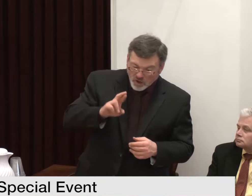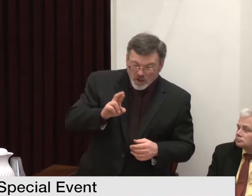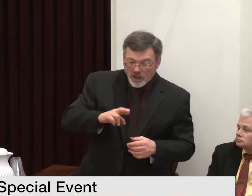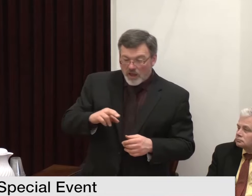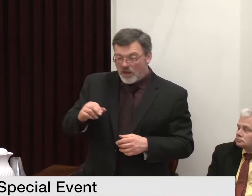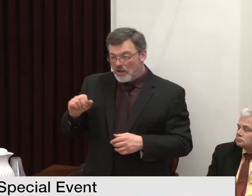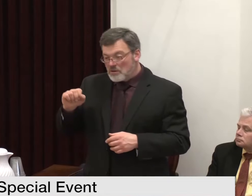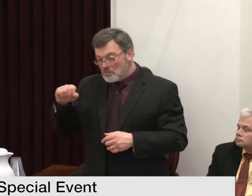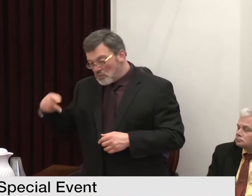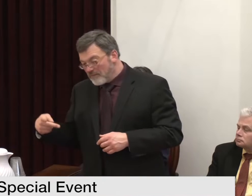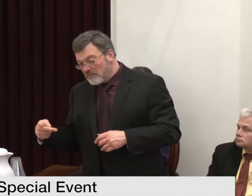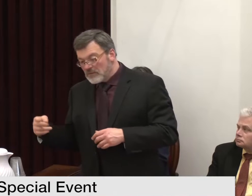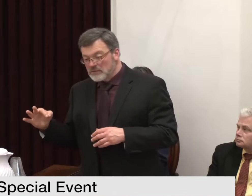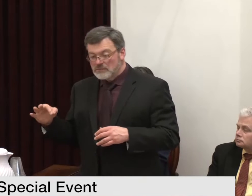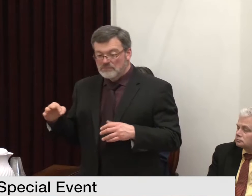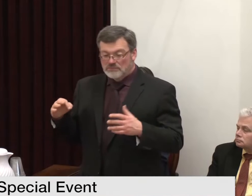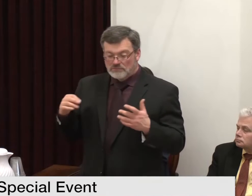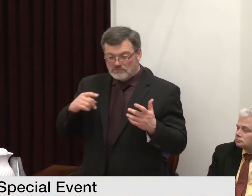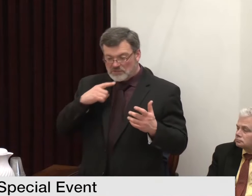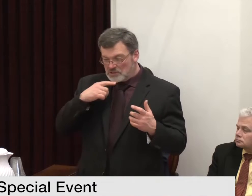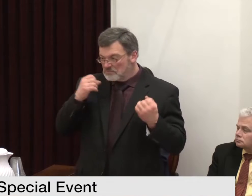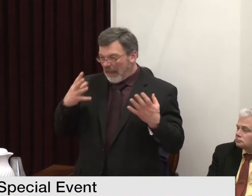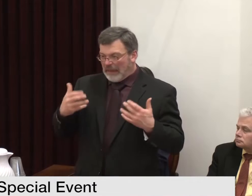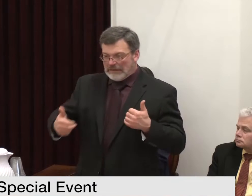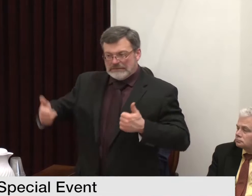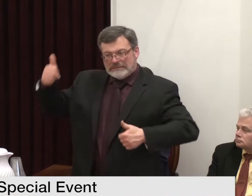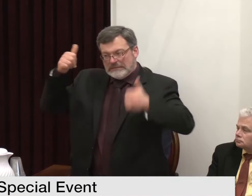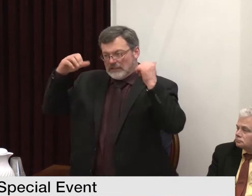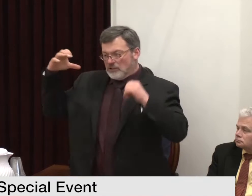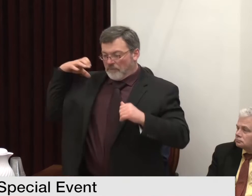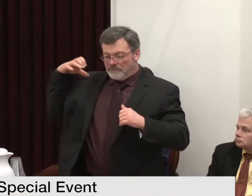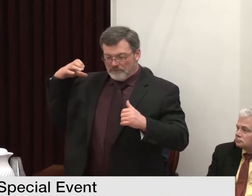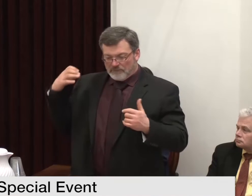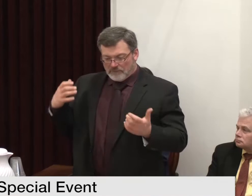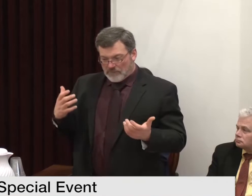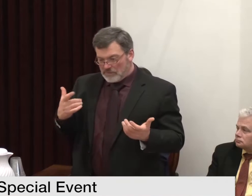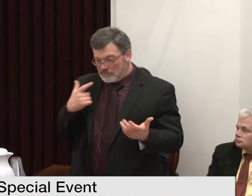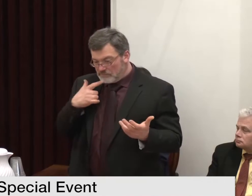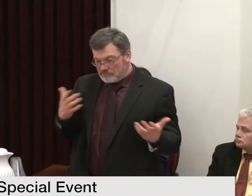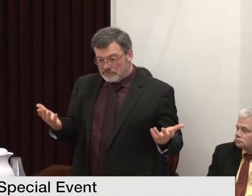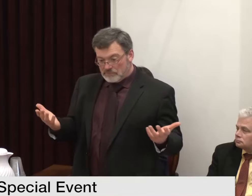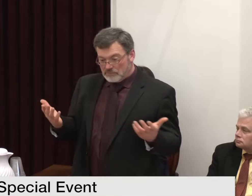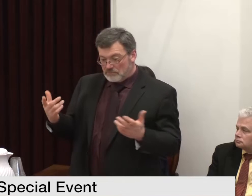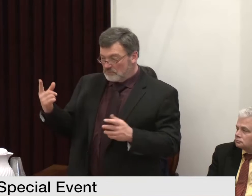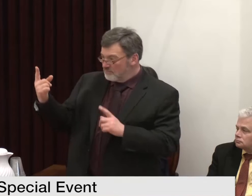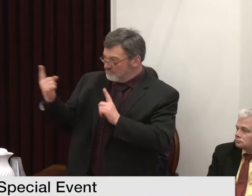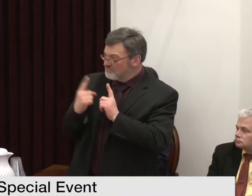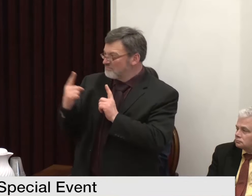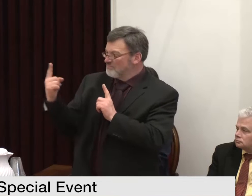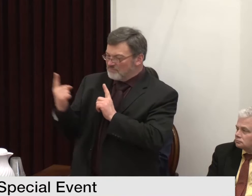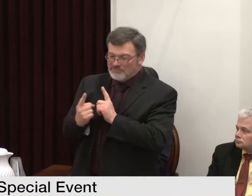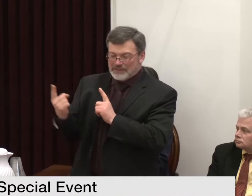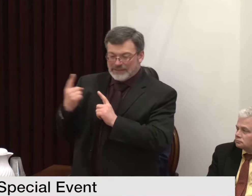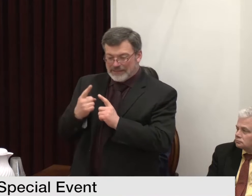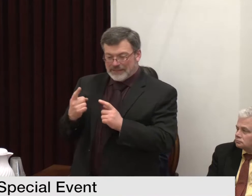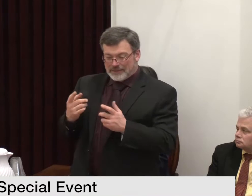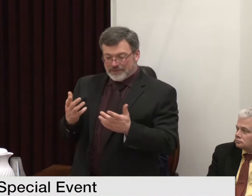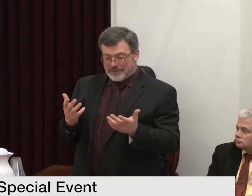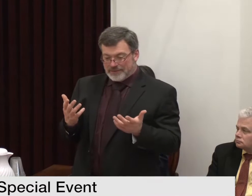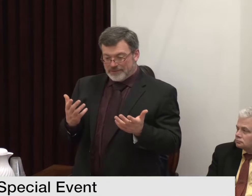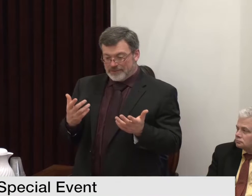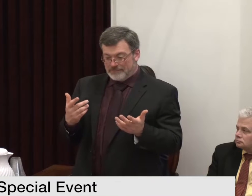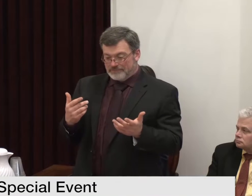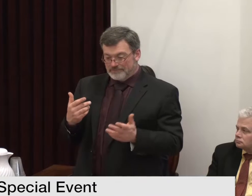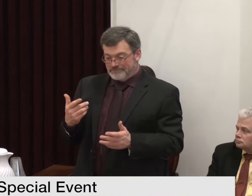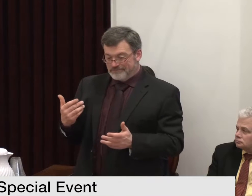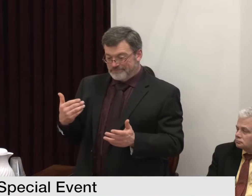Or Brattleboro Police Chief Norma Hardy, who spoke with my team, noting she believes reforms were